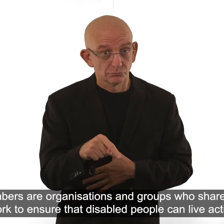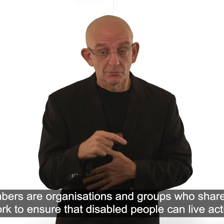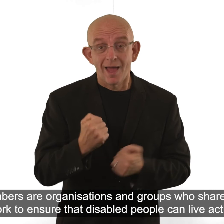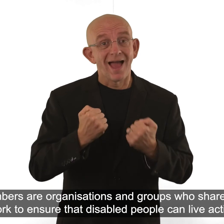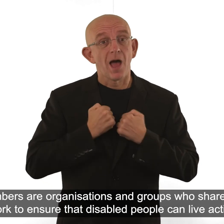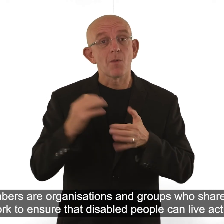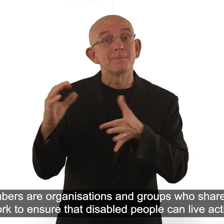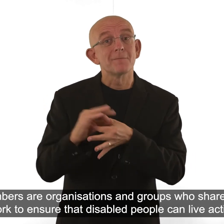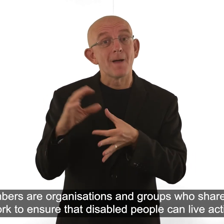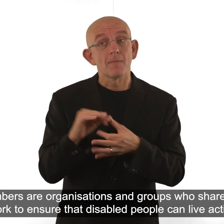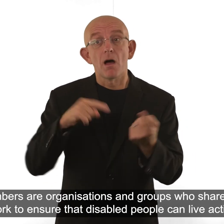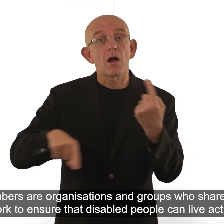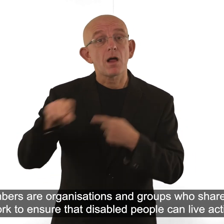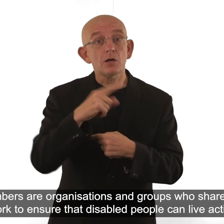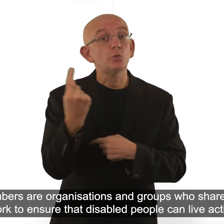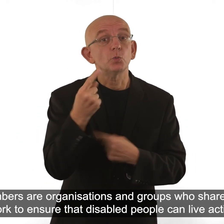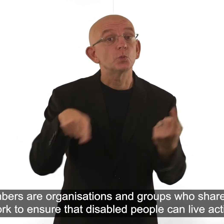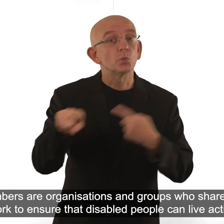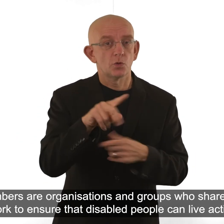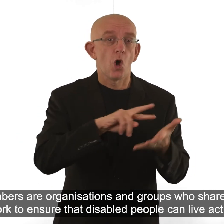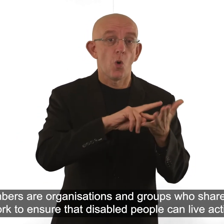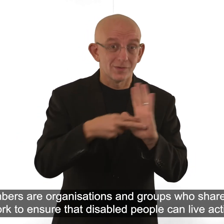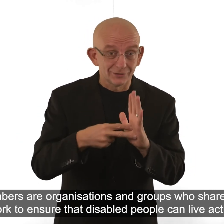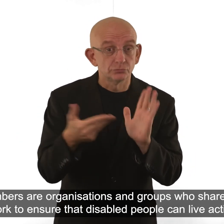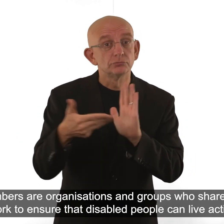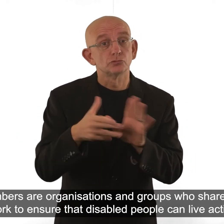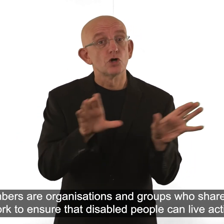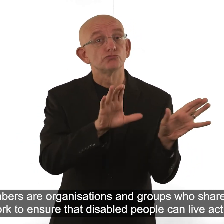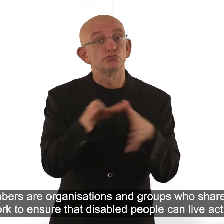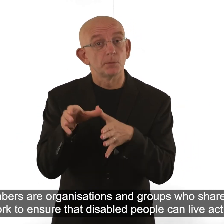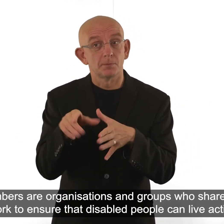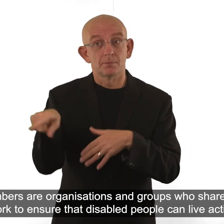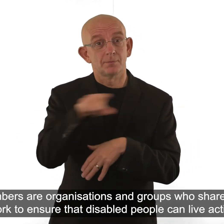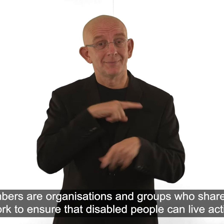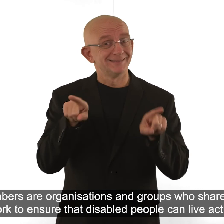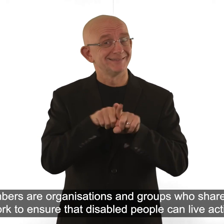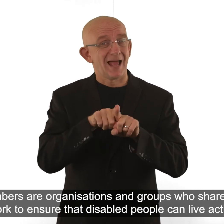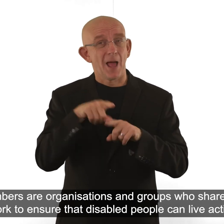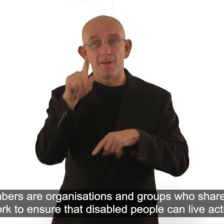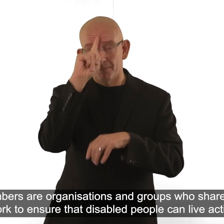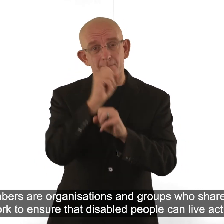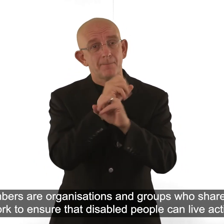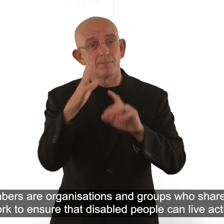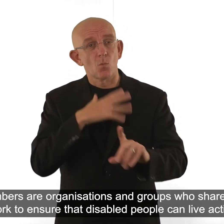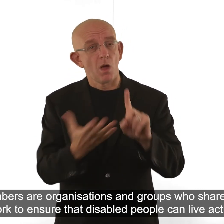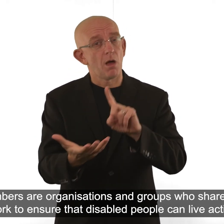Our members are organisations and groups who share our vision and work to ensure that disabled people can